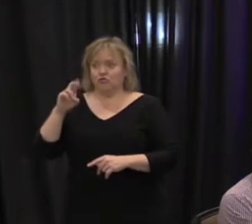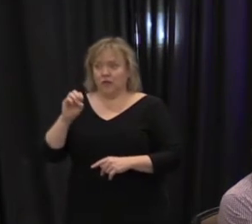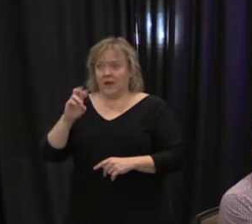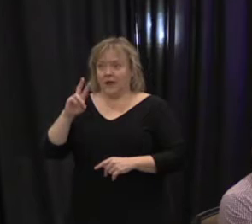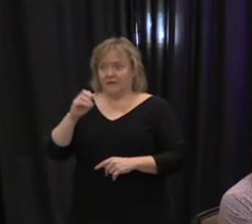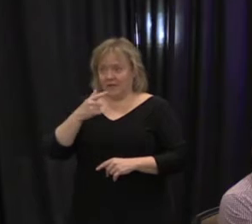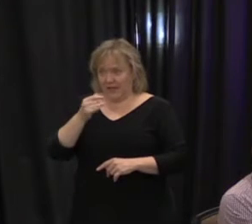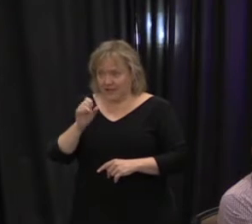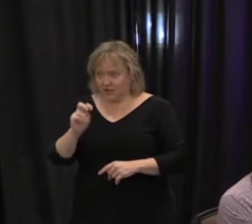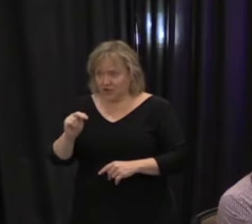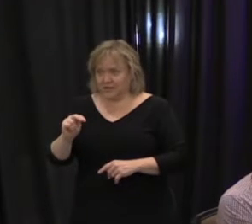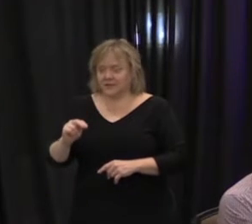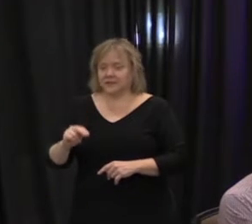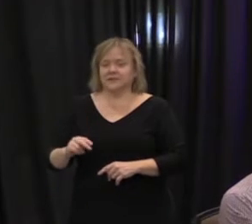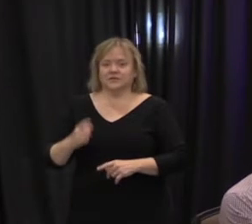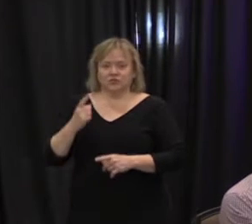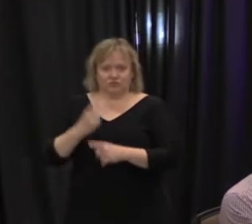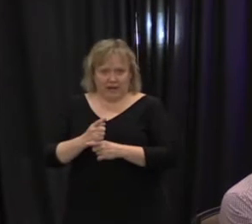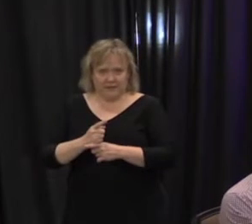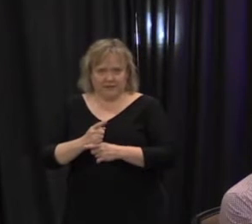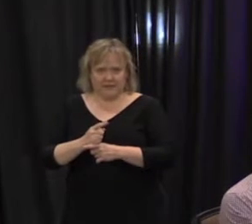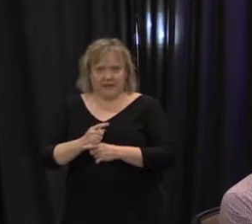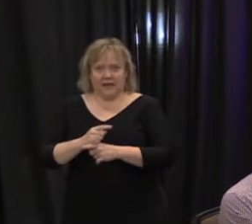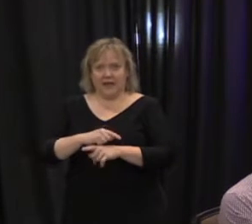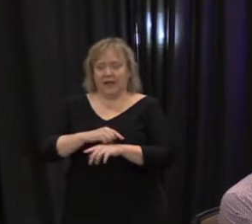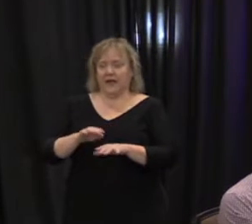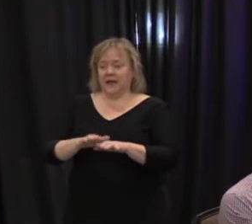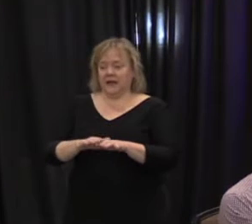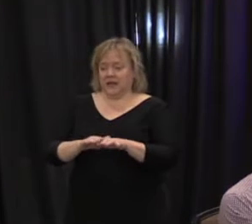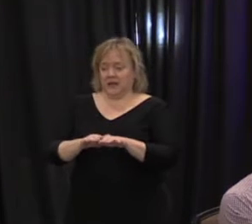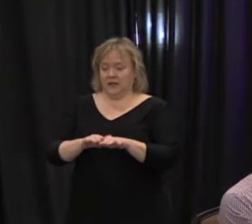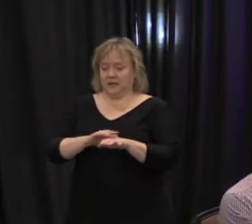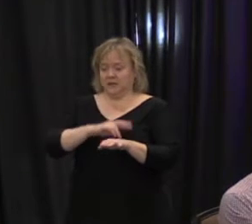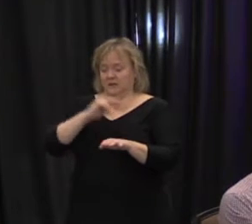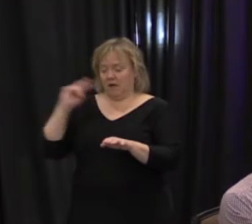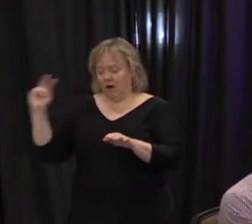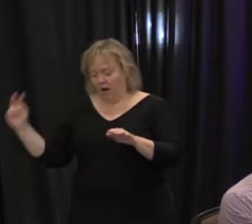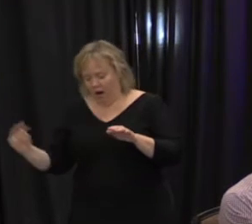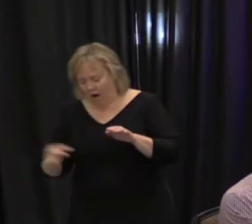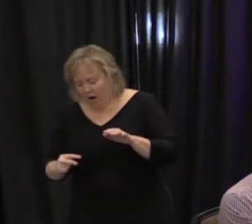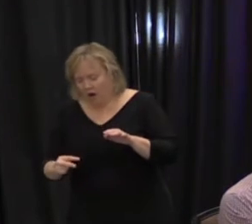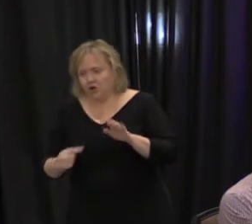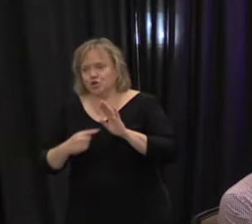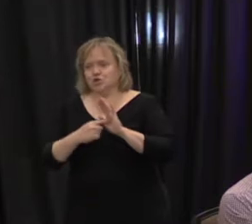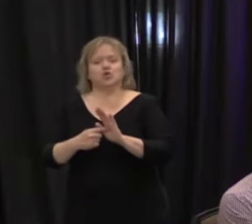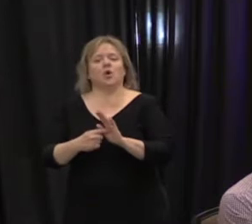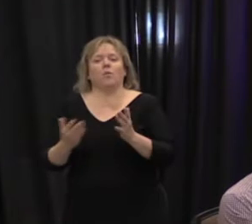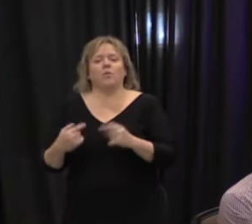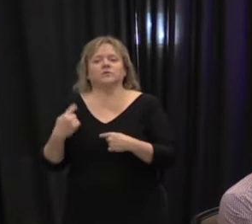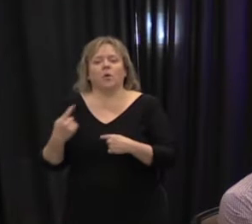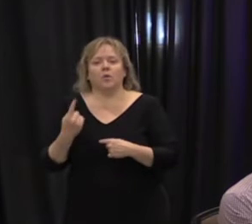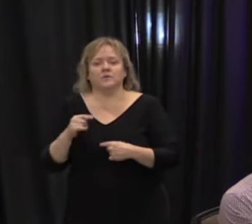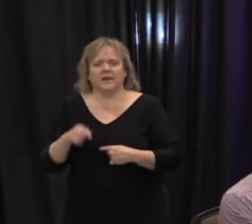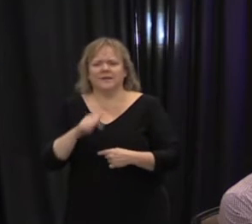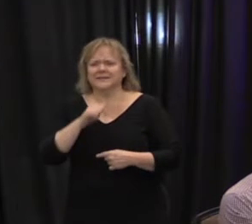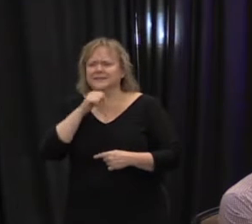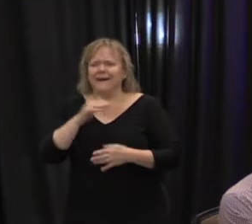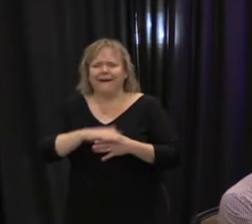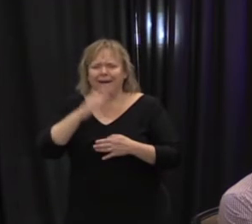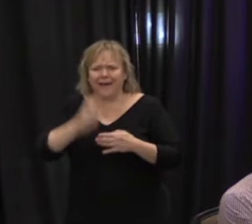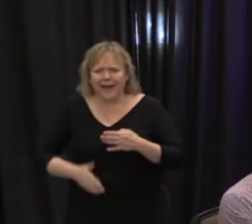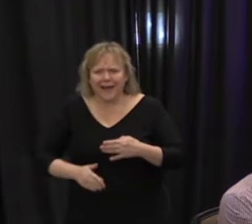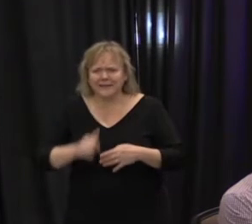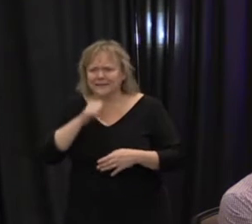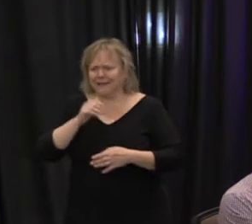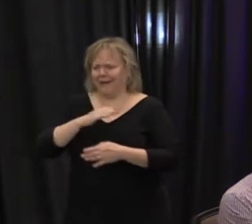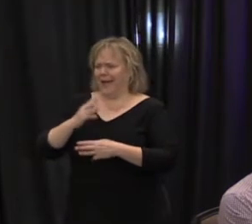Revelation. It is an uncovering of what was always there. It is not an end, much less an end of the world. It is an